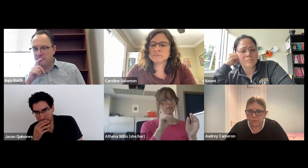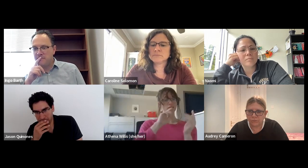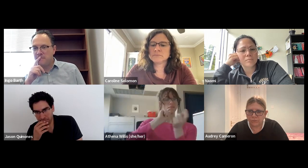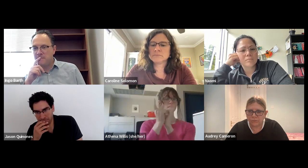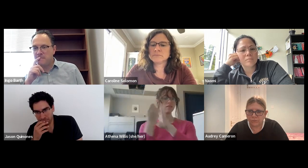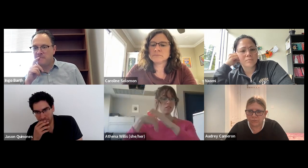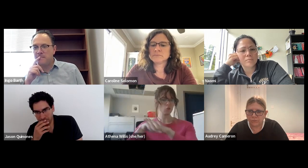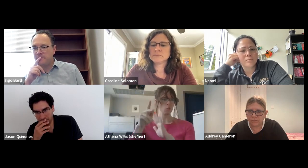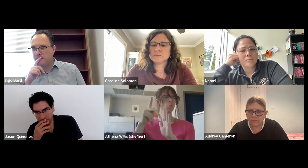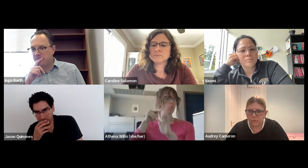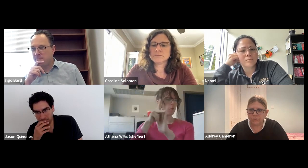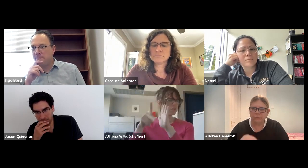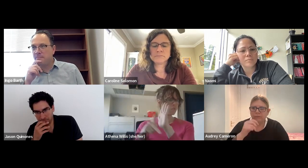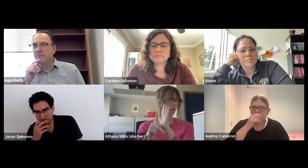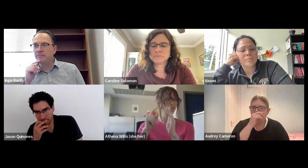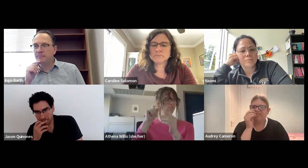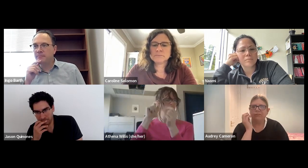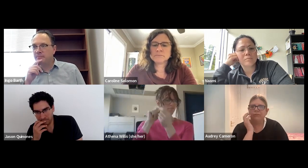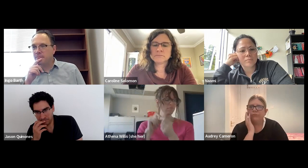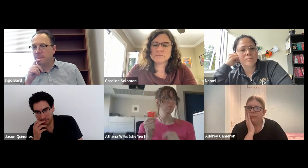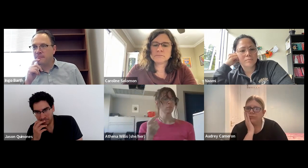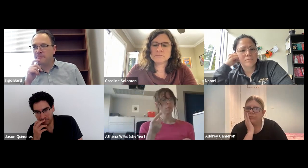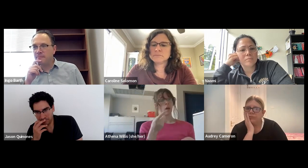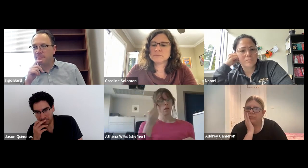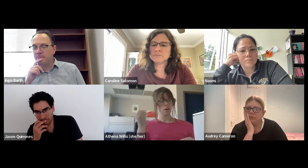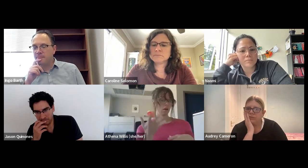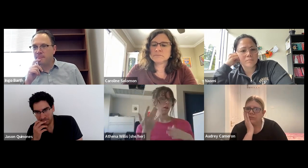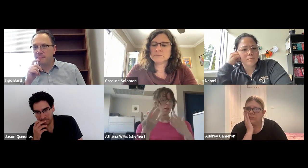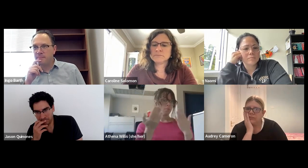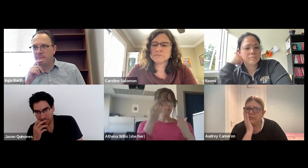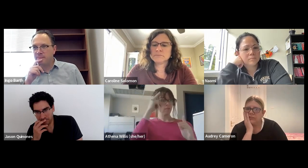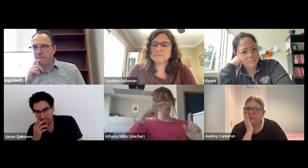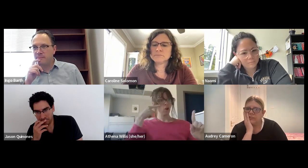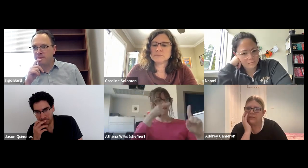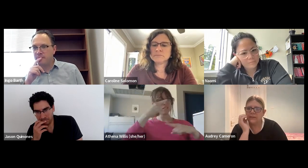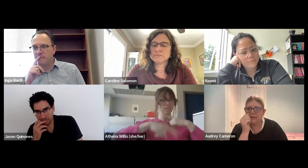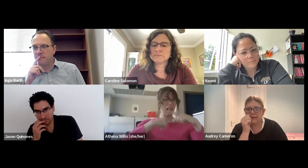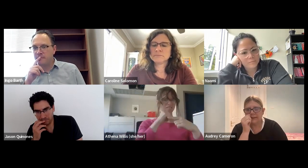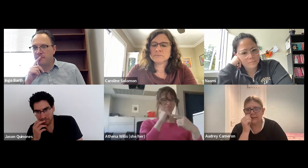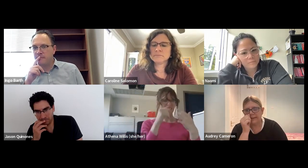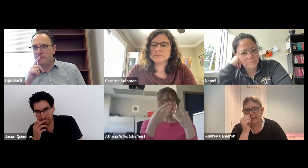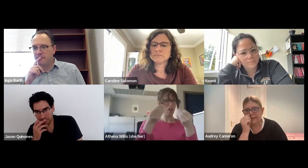working and what's not working. And then that can translate into policy and more specifics.